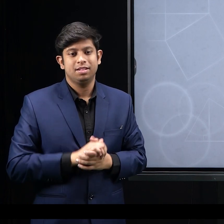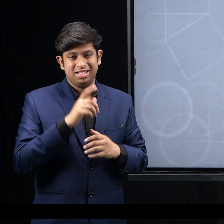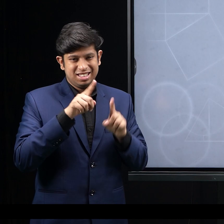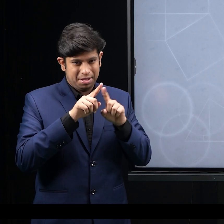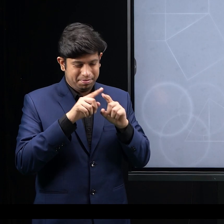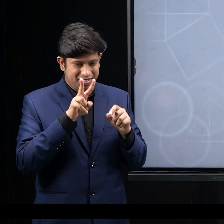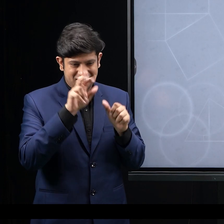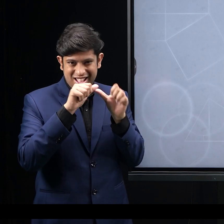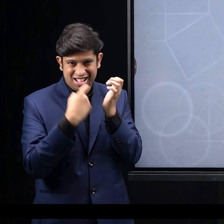variables,